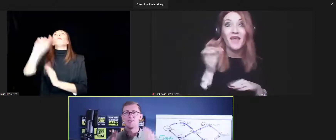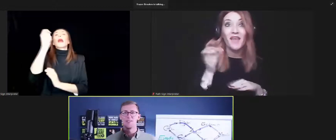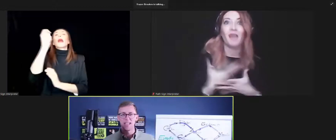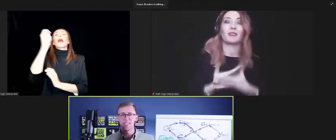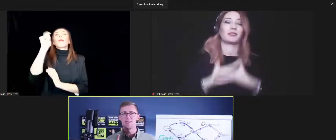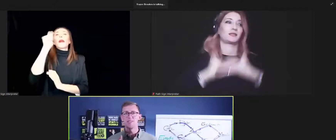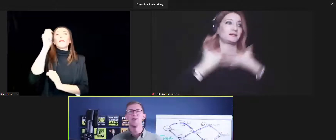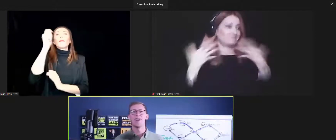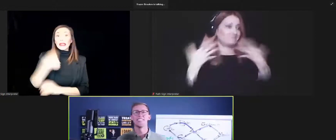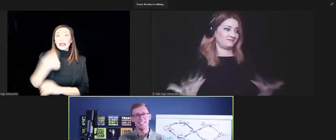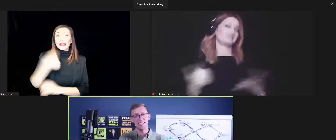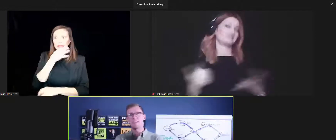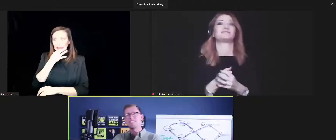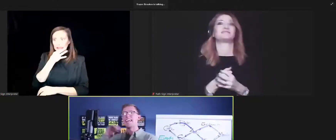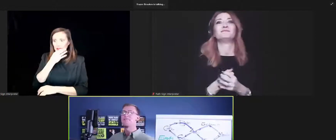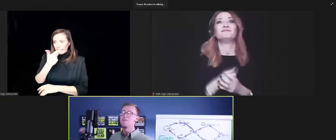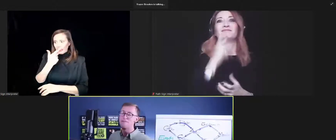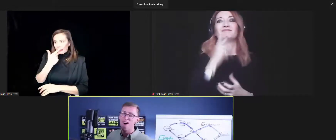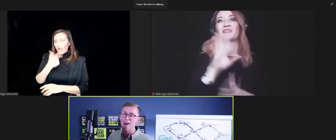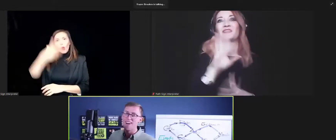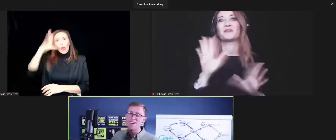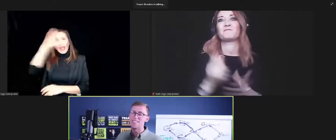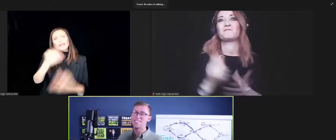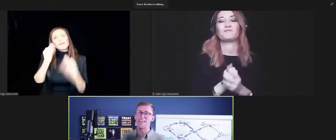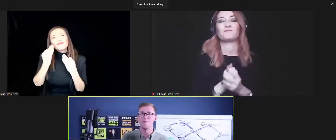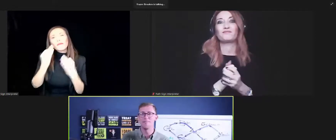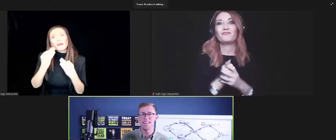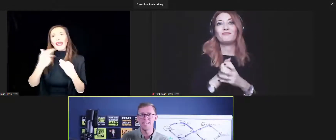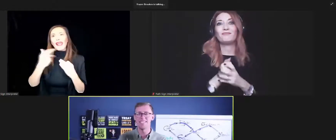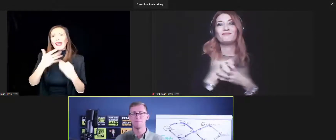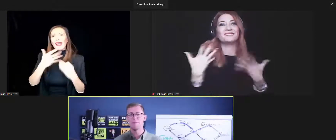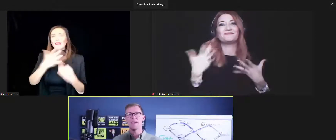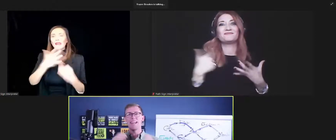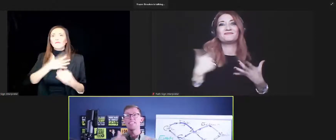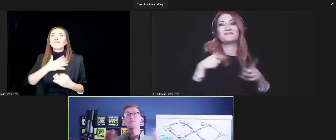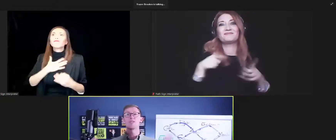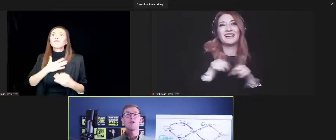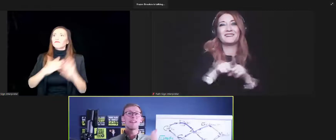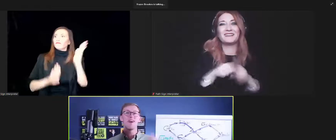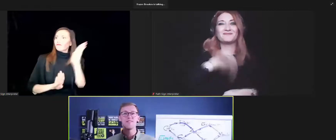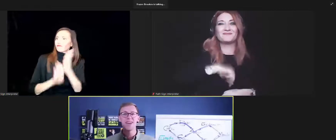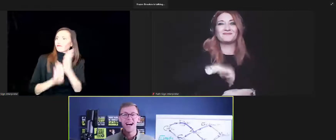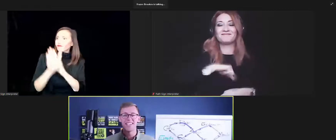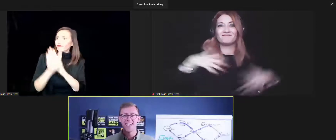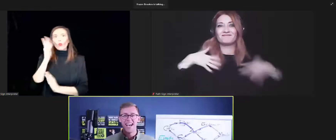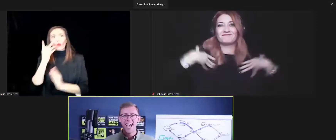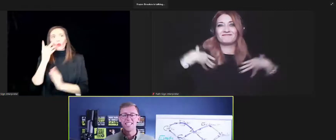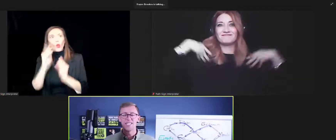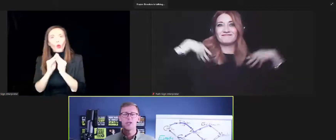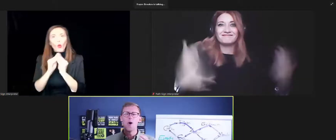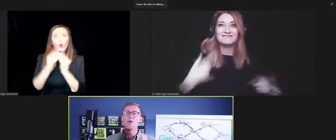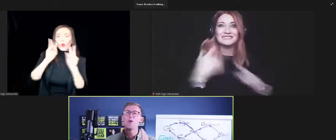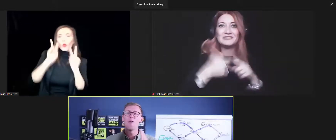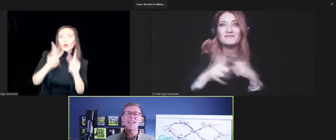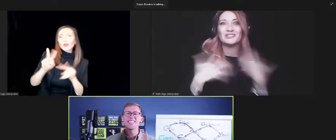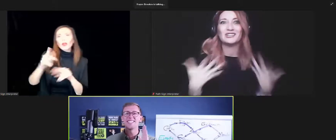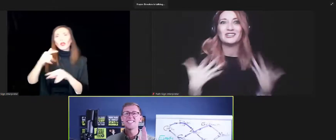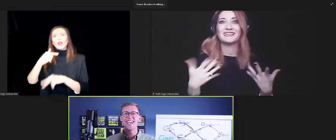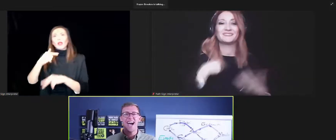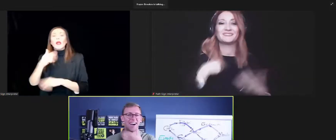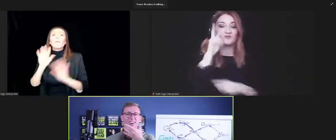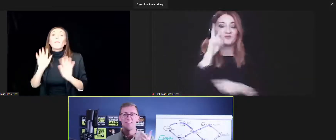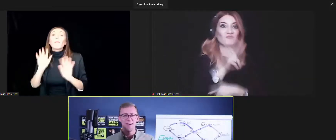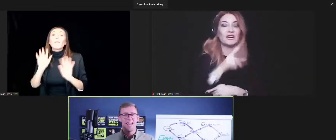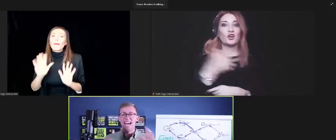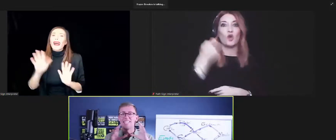because it's been so great to see, because I've been seeing it from afar, right? I've been seeing it from a distance, but I'm connected with so many of you guys. It's so great to see it.